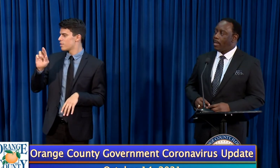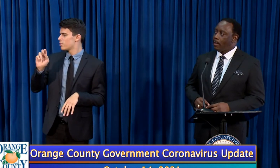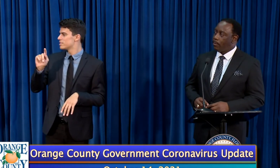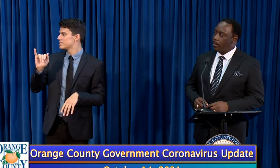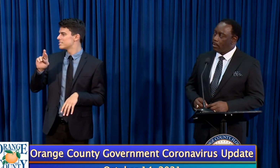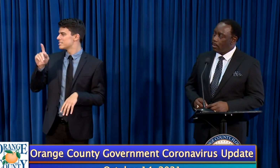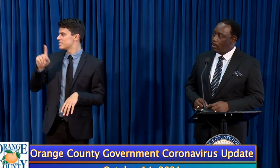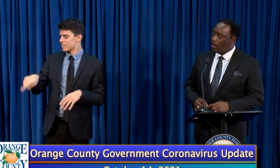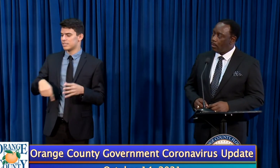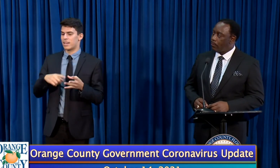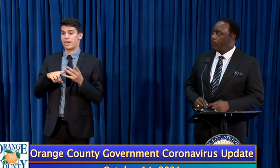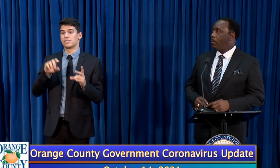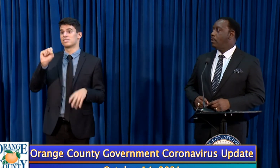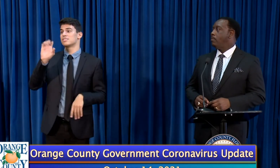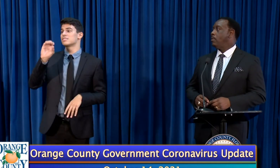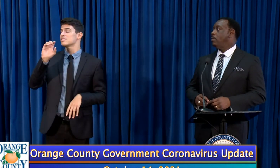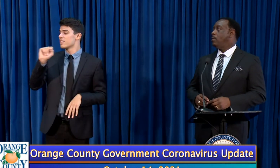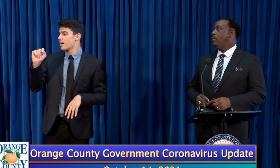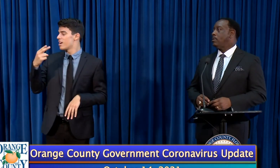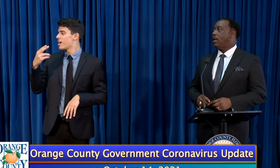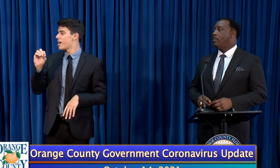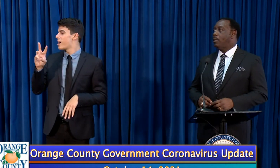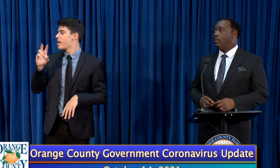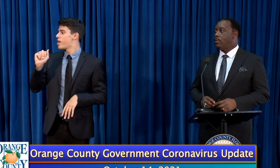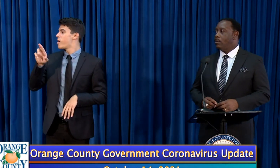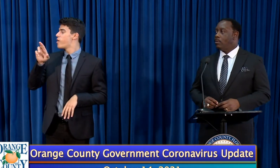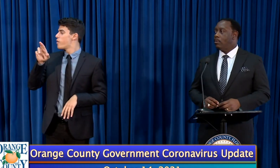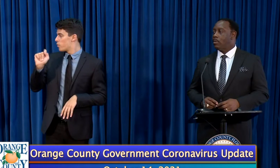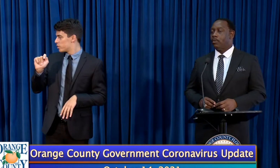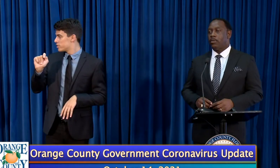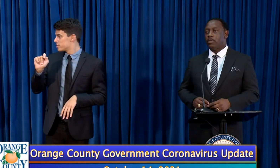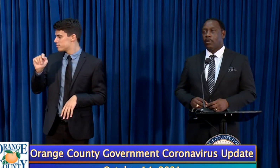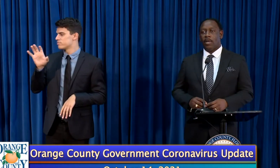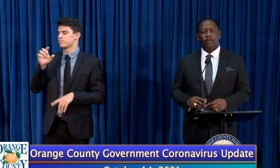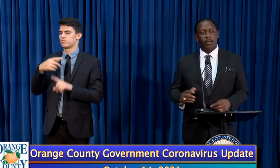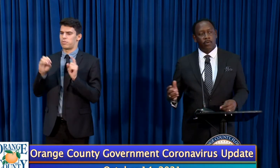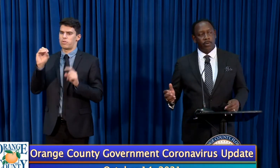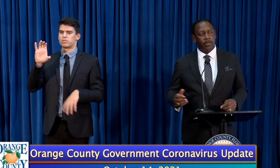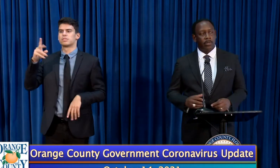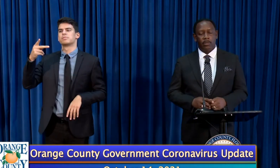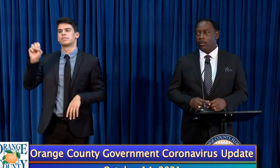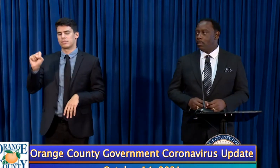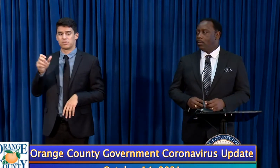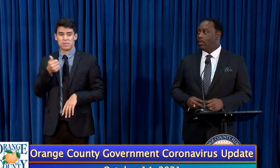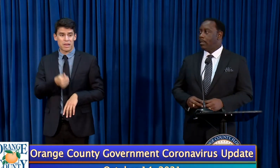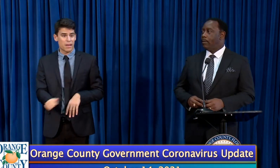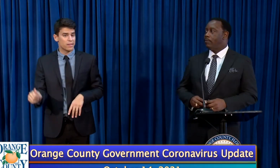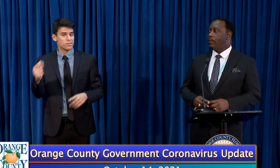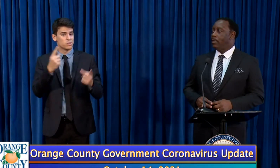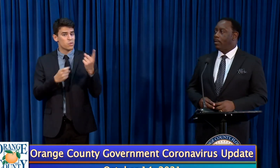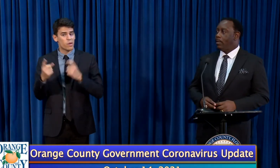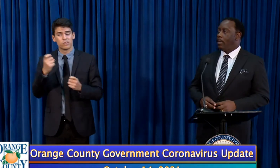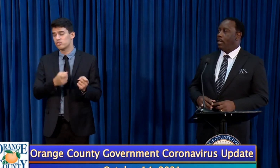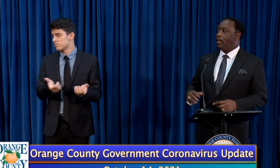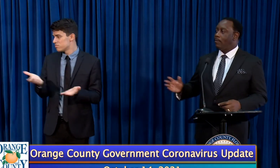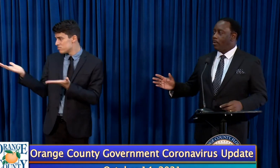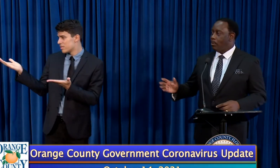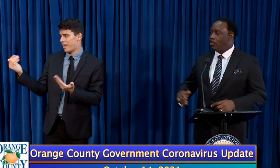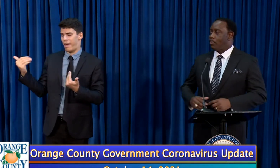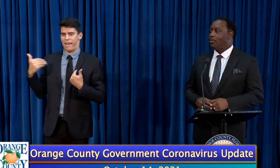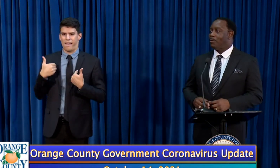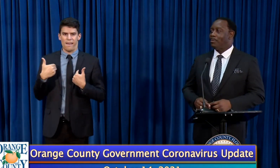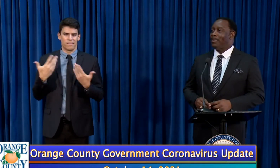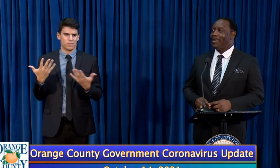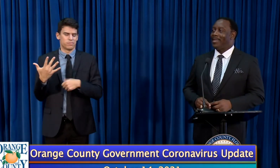Scott Howard from the Orange County Public Schools. So should you have any questions for any of